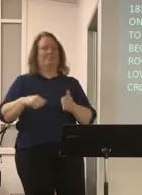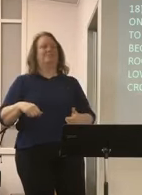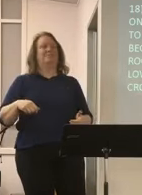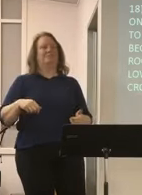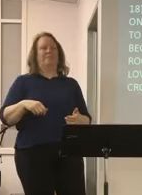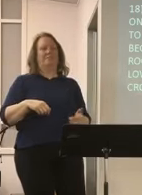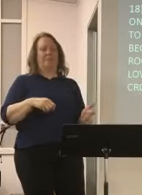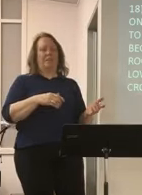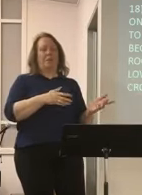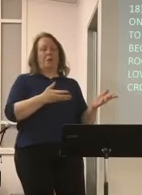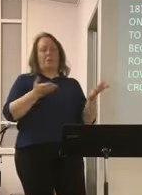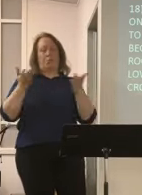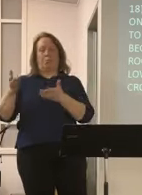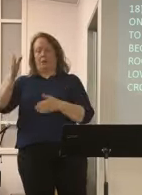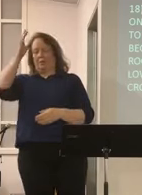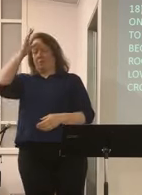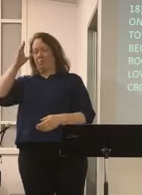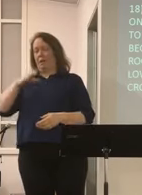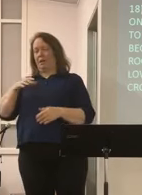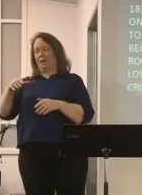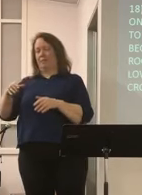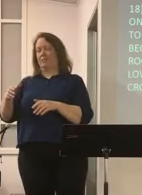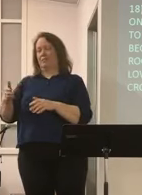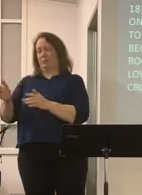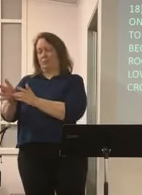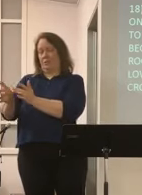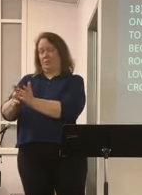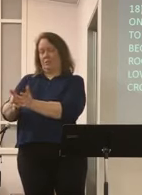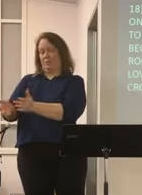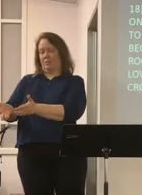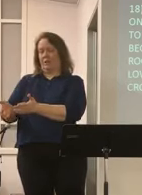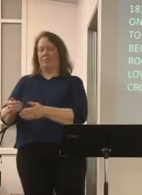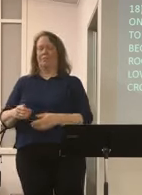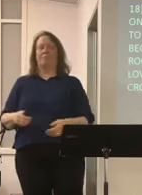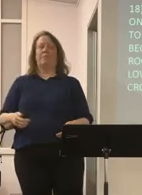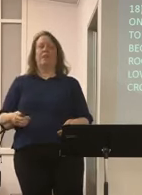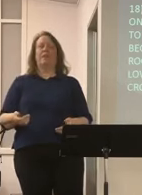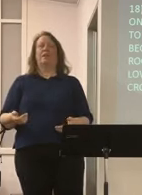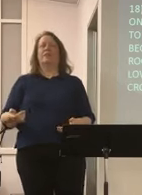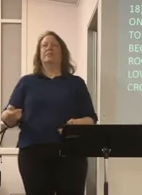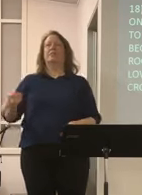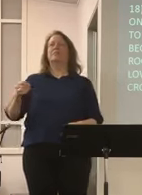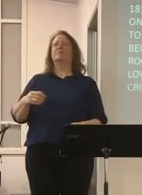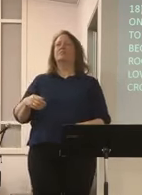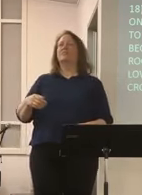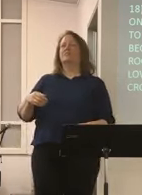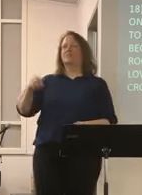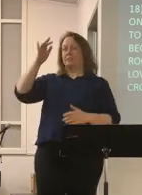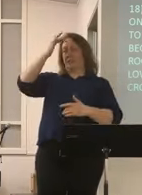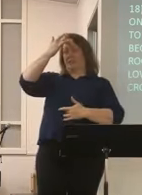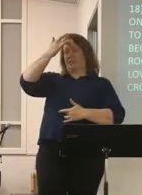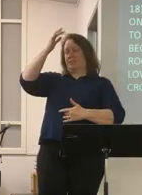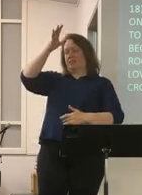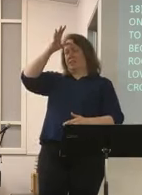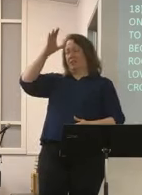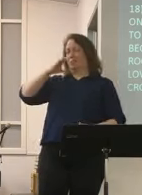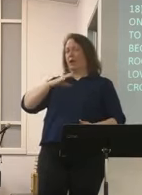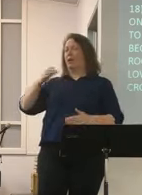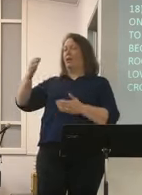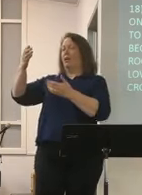to Jesus. And so then it says they lowered the sick man on his mat down into the